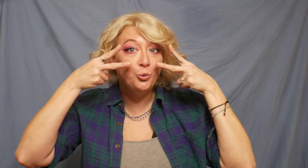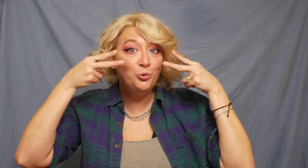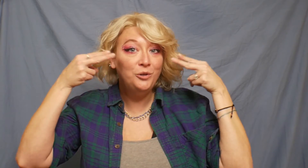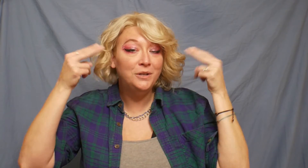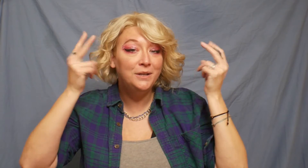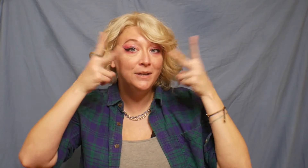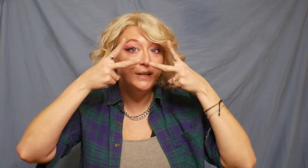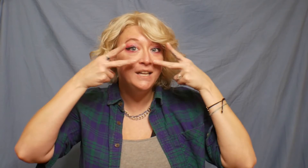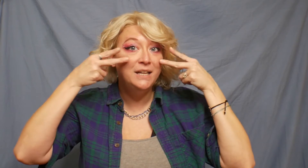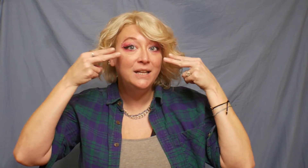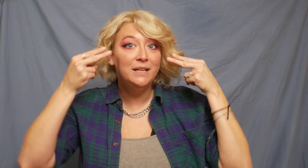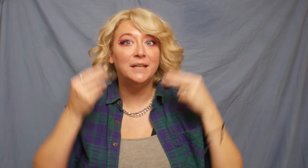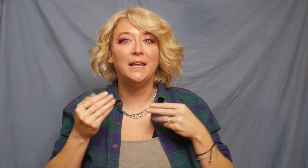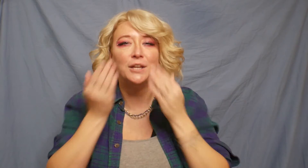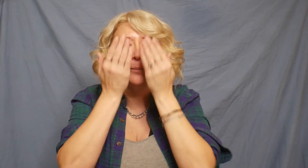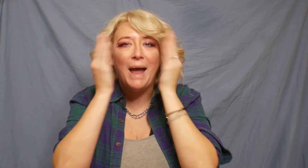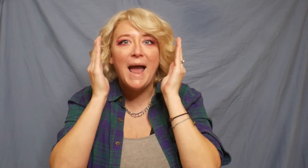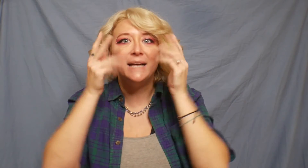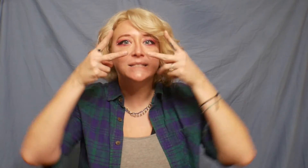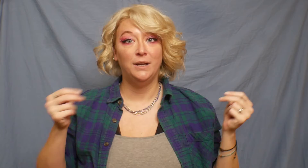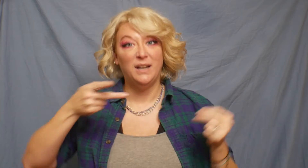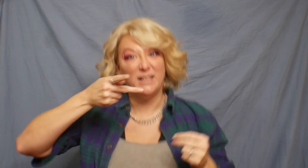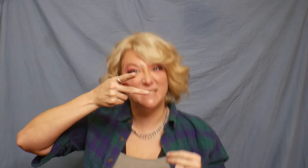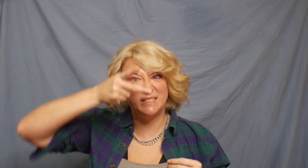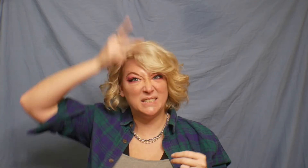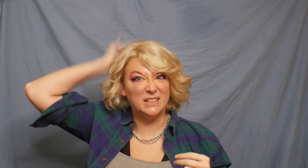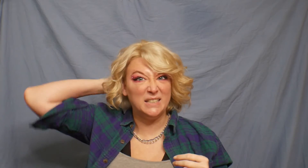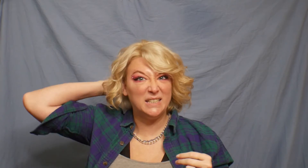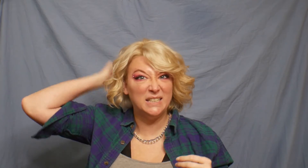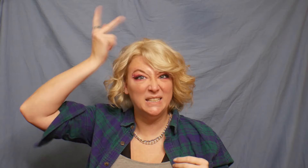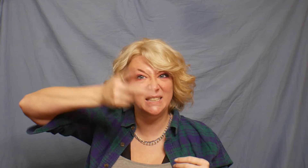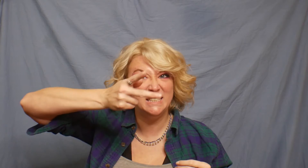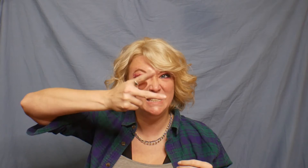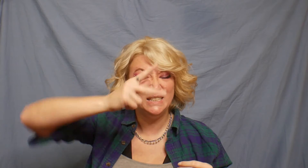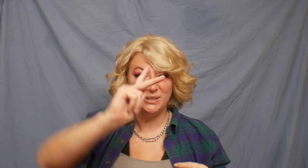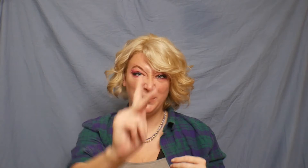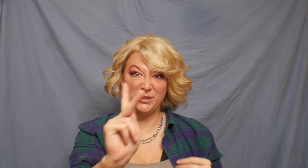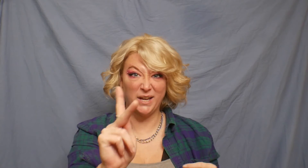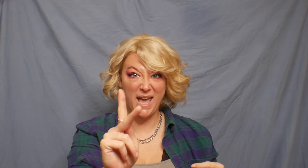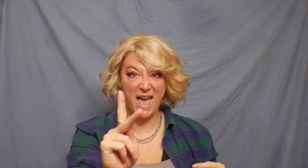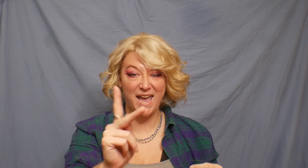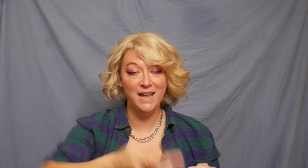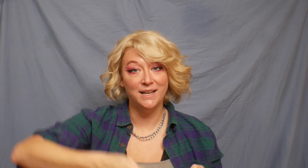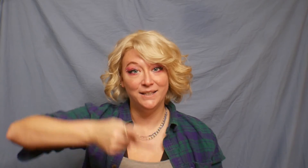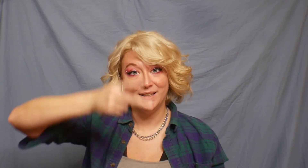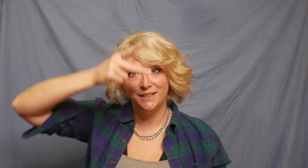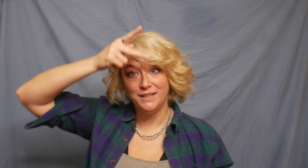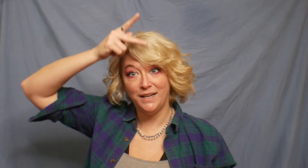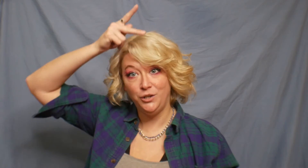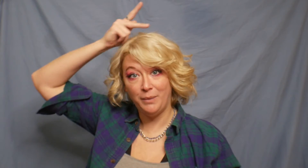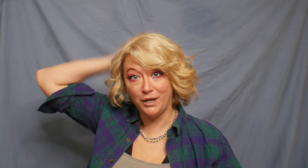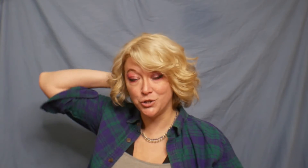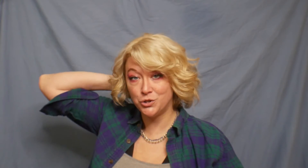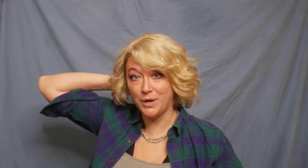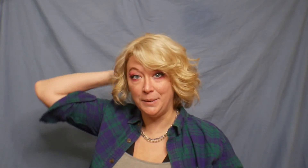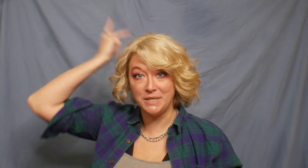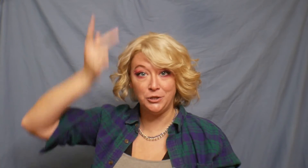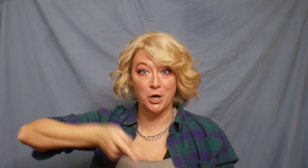raccoon, like their mask. A skunk with your K, and you make a straight down your